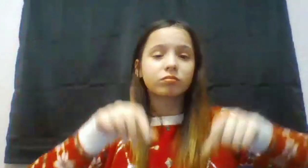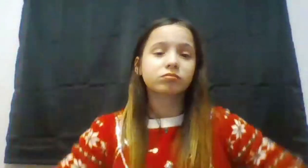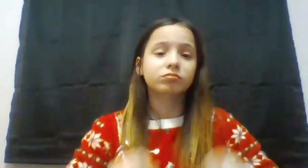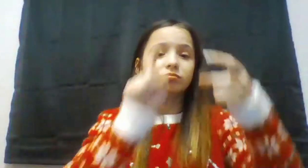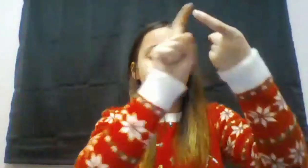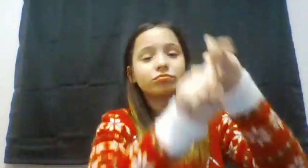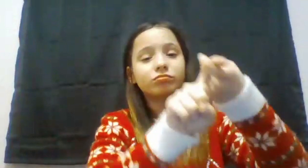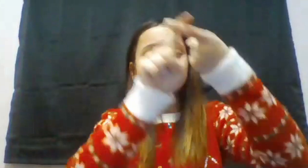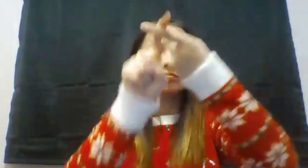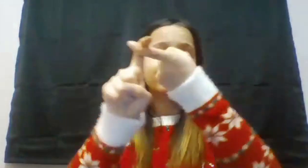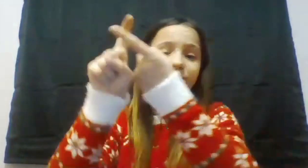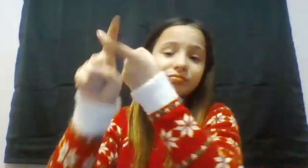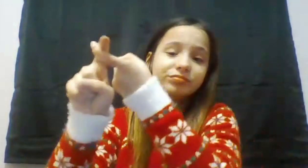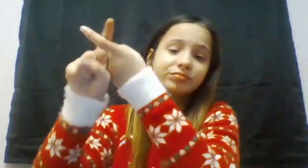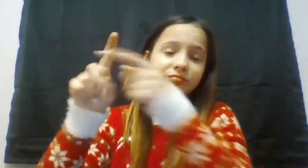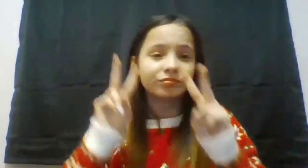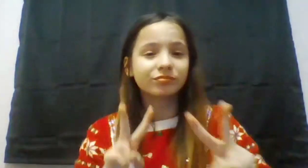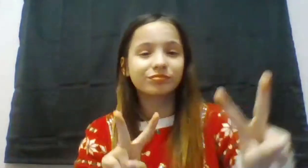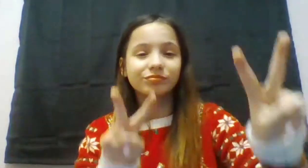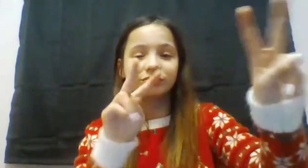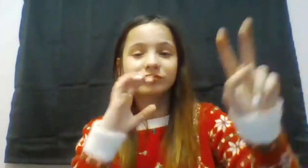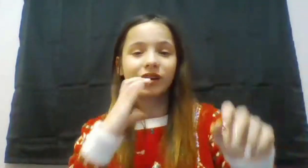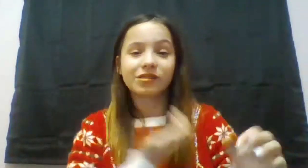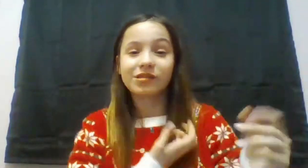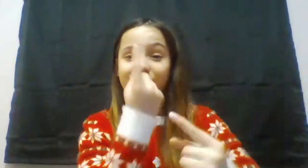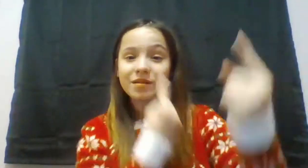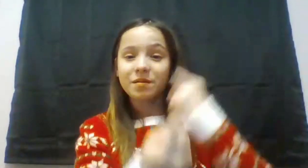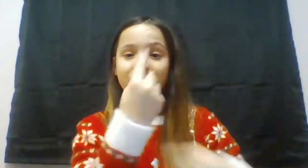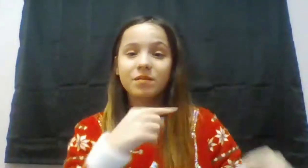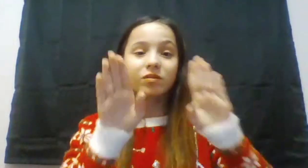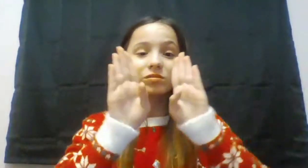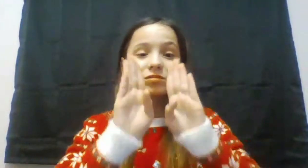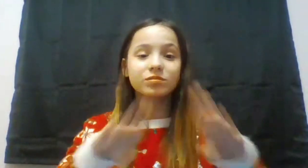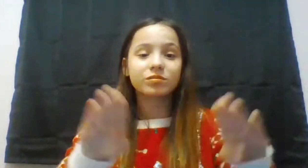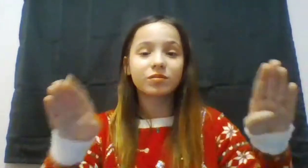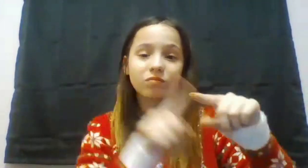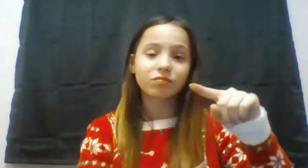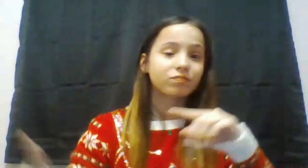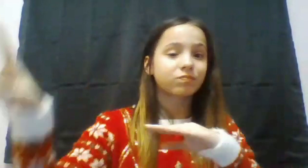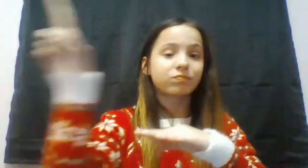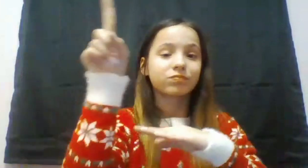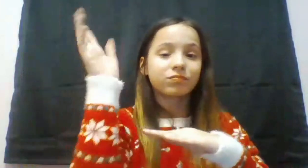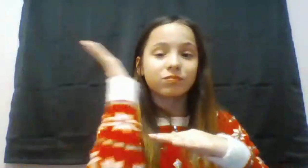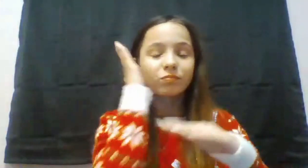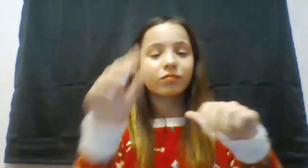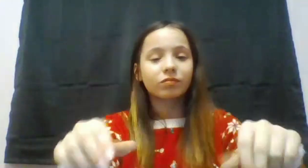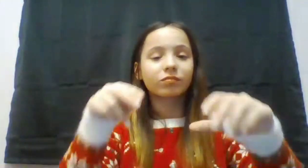The stockings were hung by the chimney with care, in hopes that St. Nicholas soon would be there.